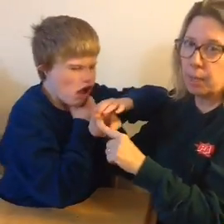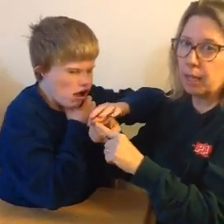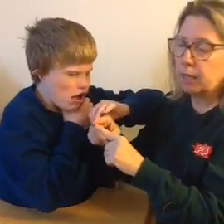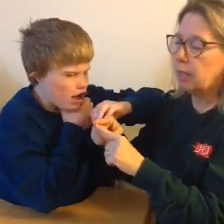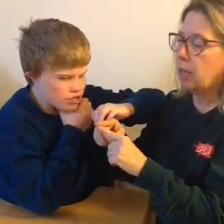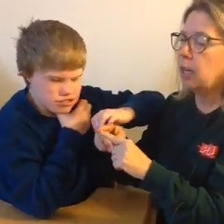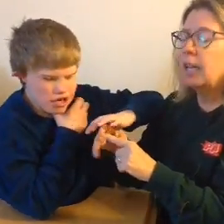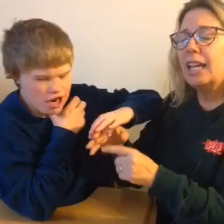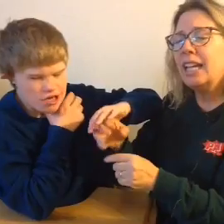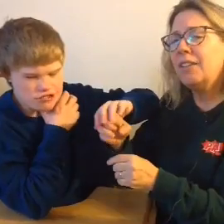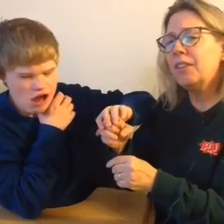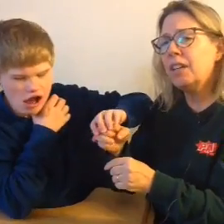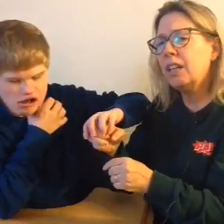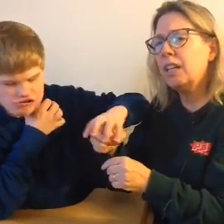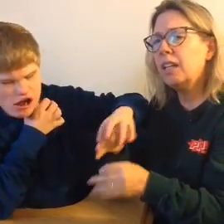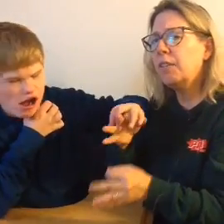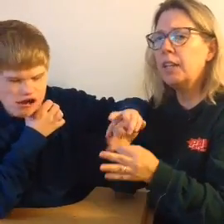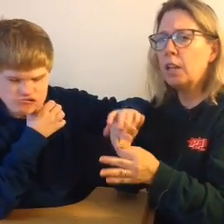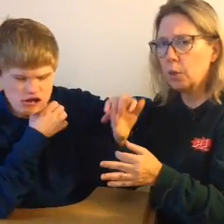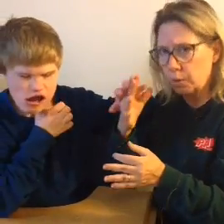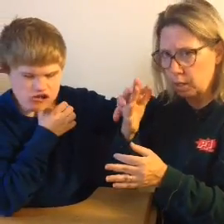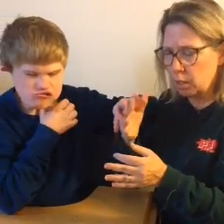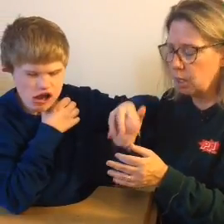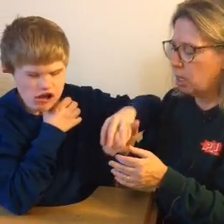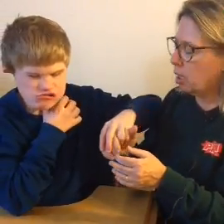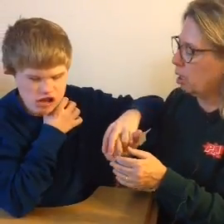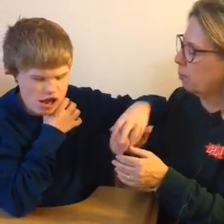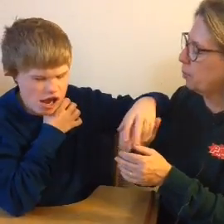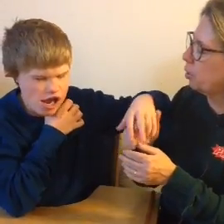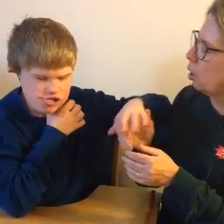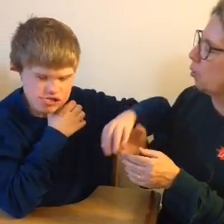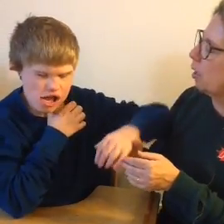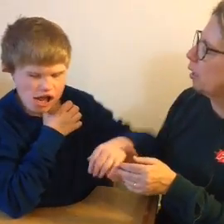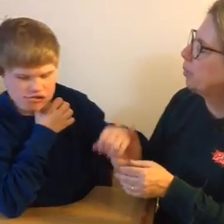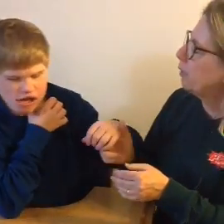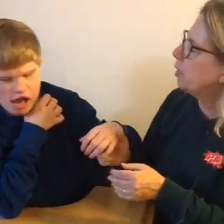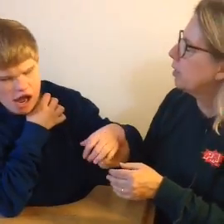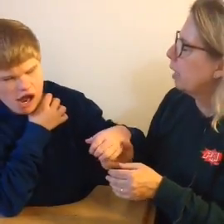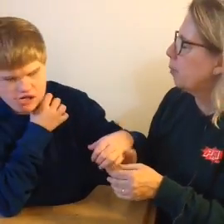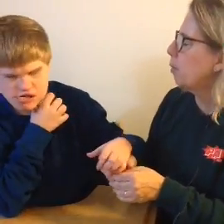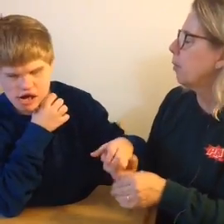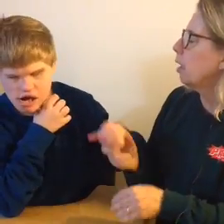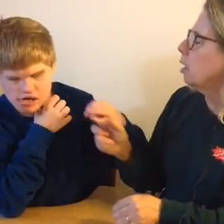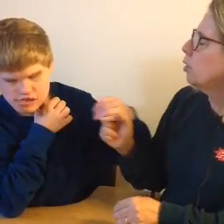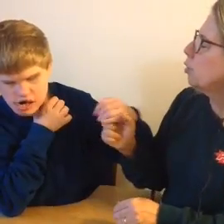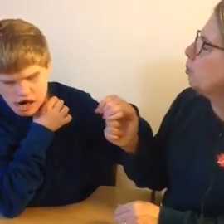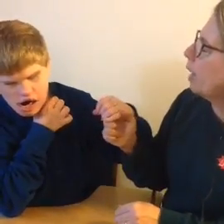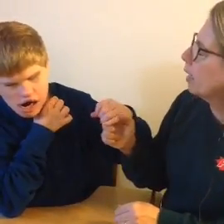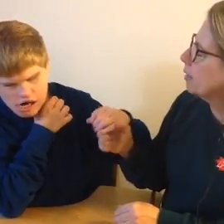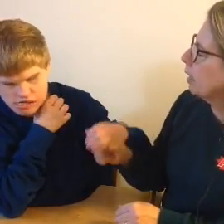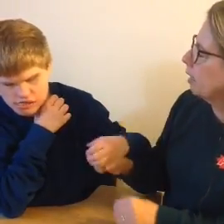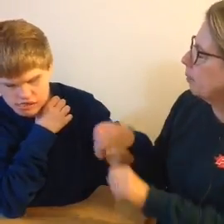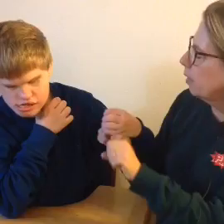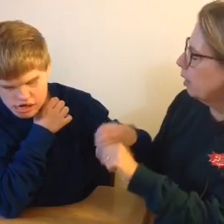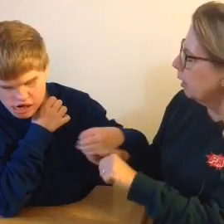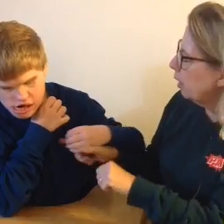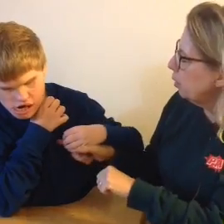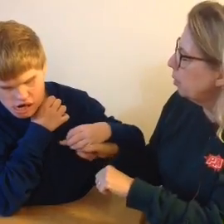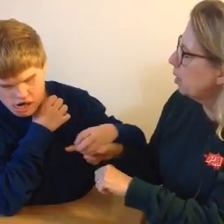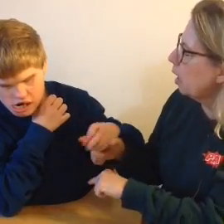made, even if he knows it. So let me give you an example. So Maxie, can you sign